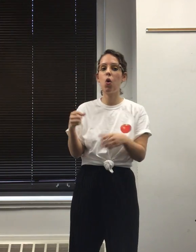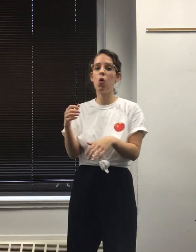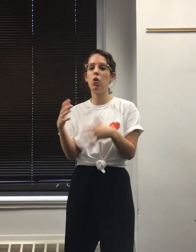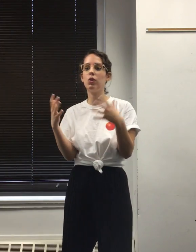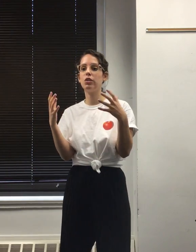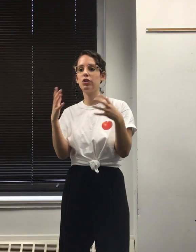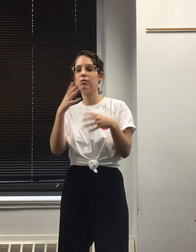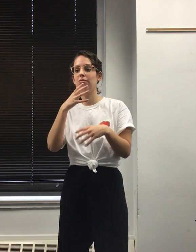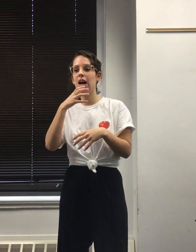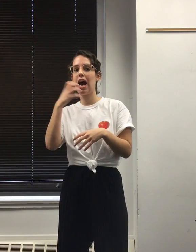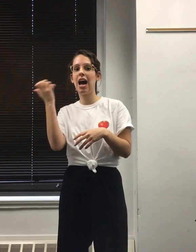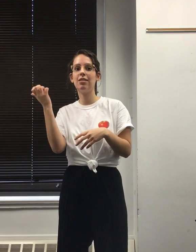better than cold water?